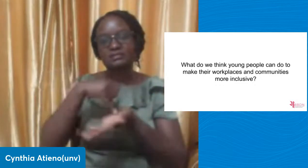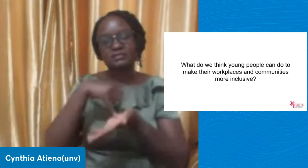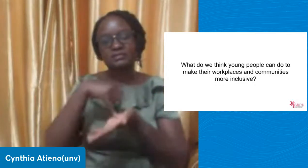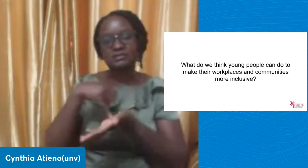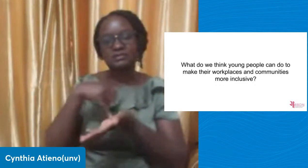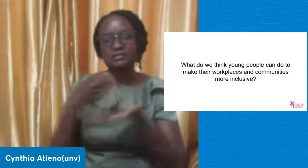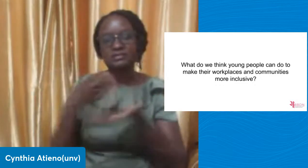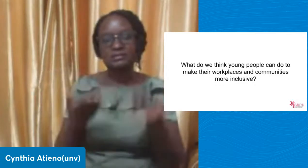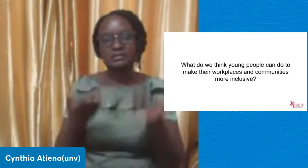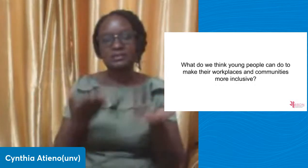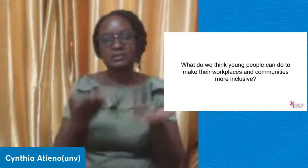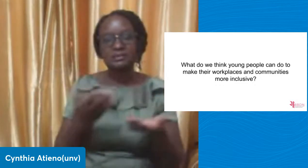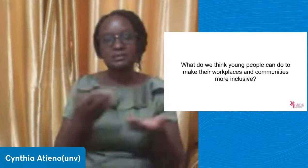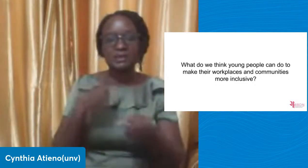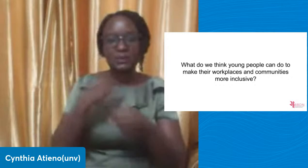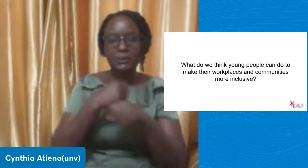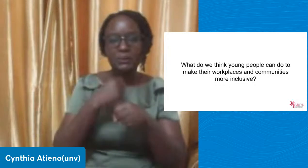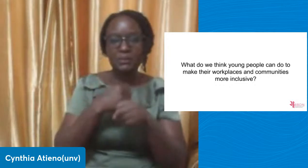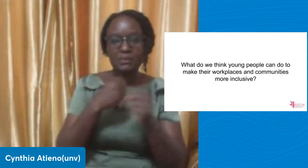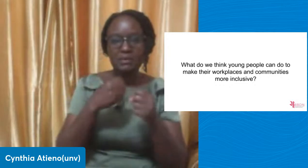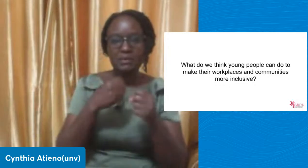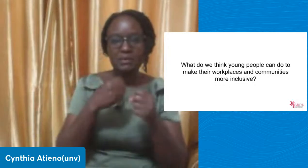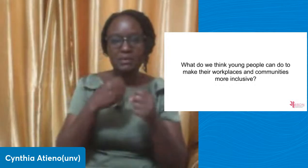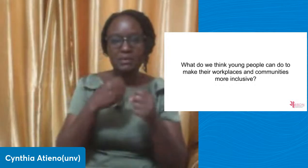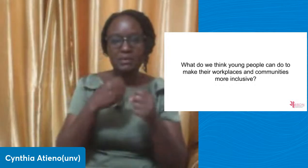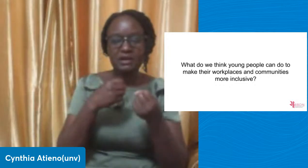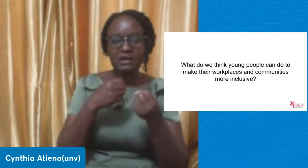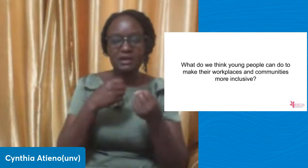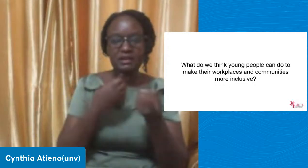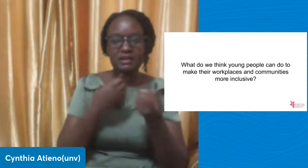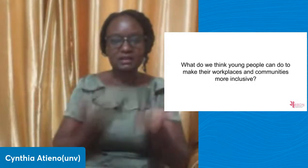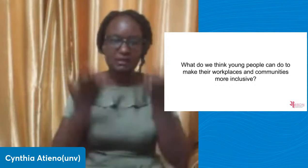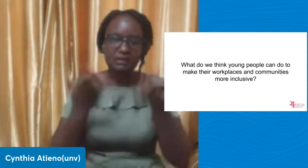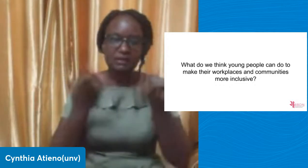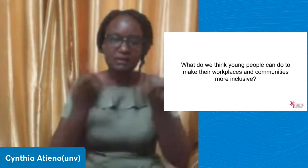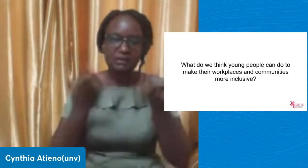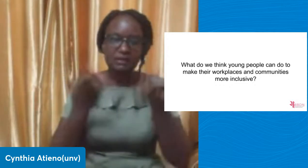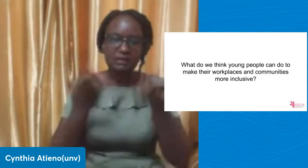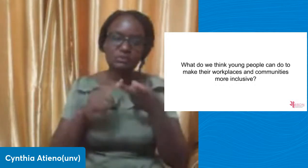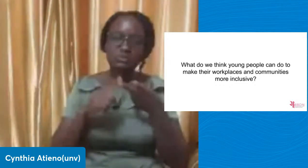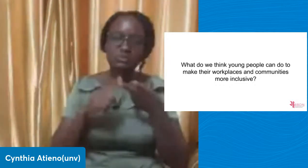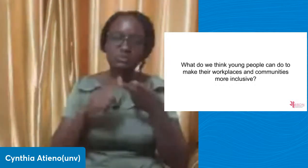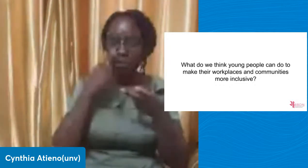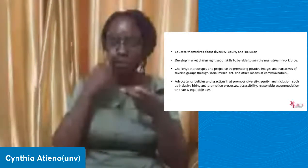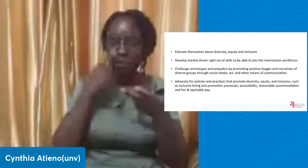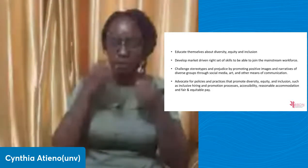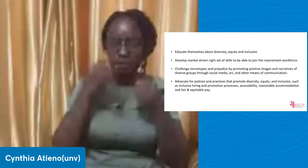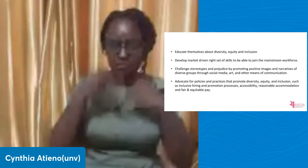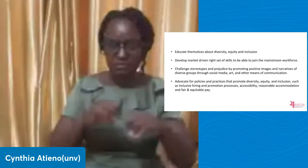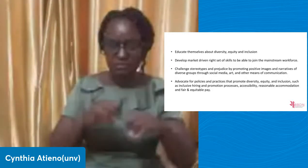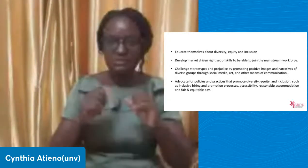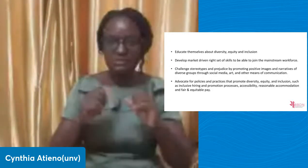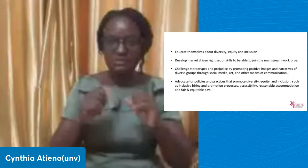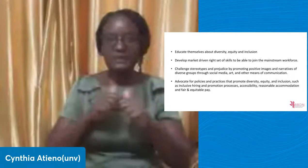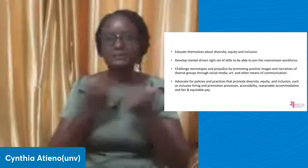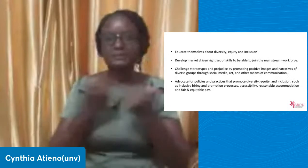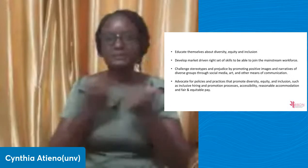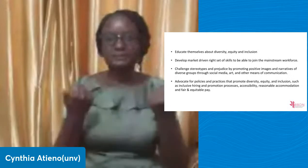processes, accessibility, reasonable accommodation, and fair play. Next slide.